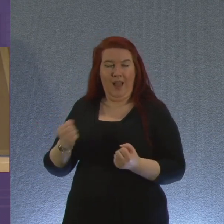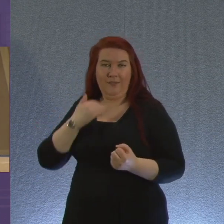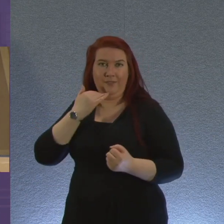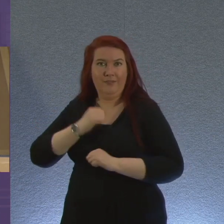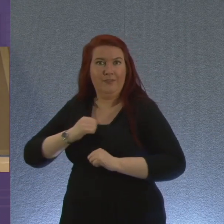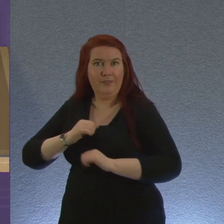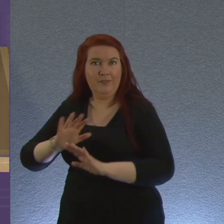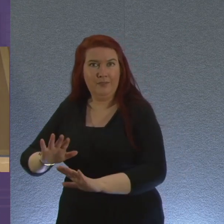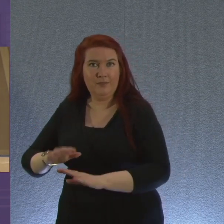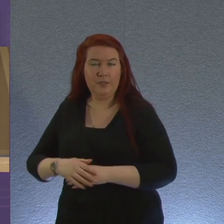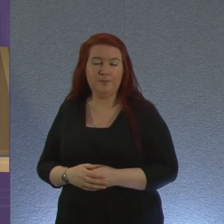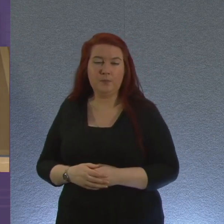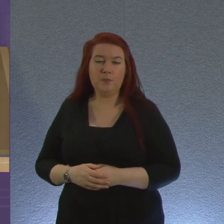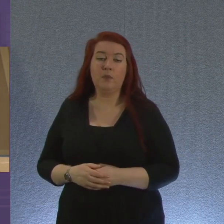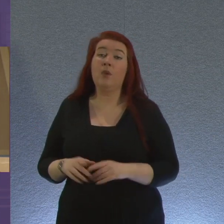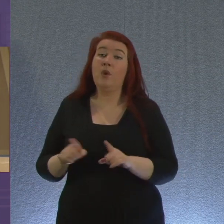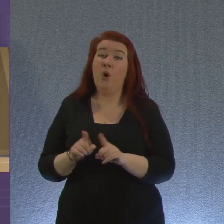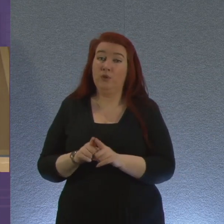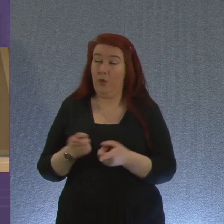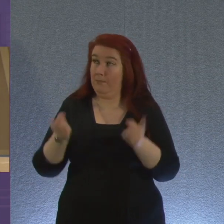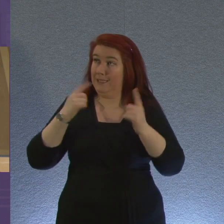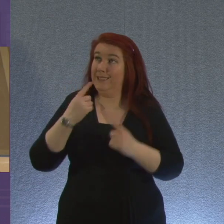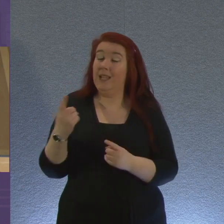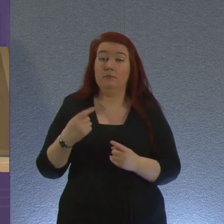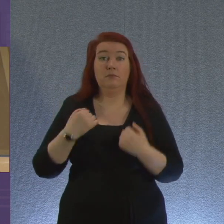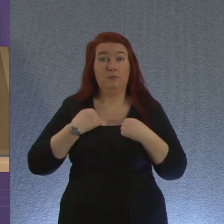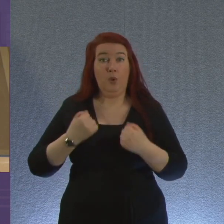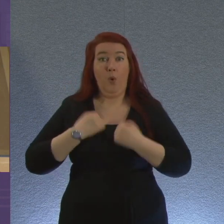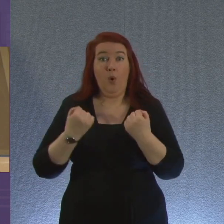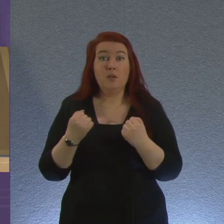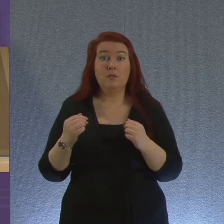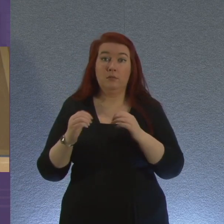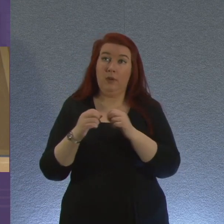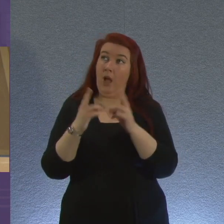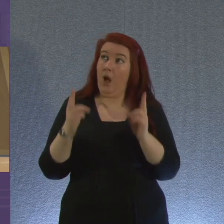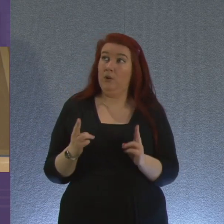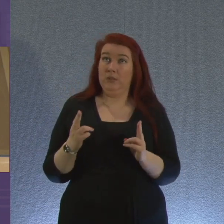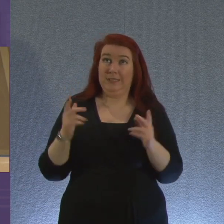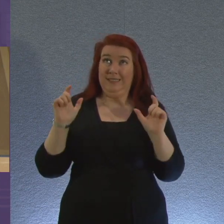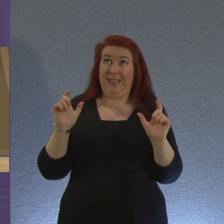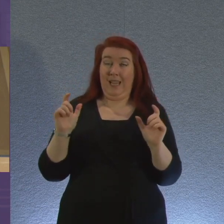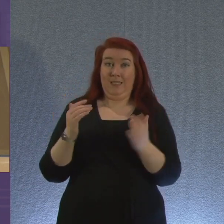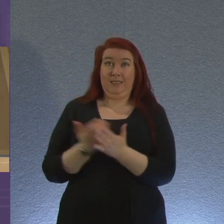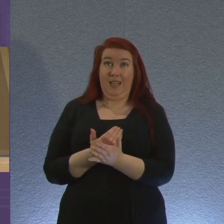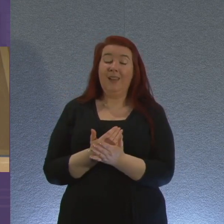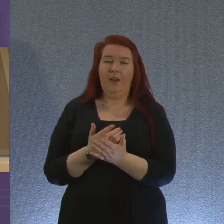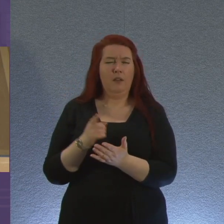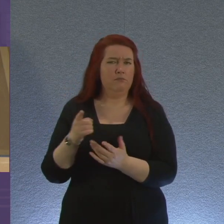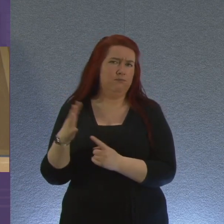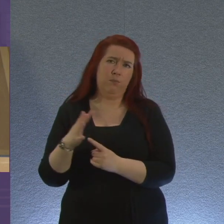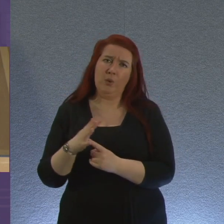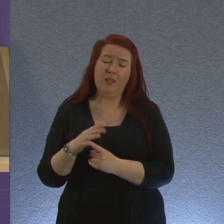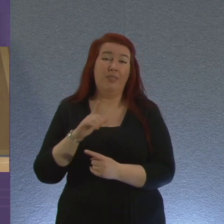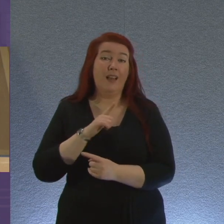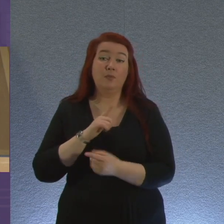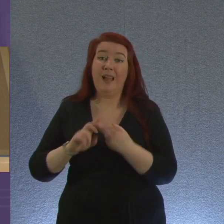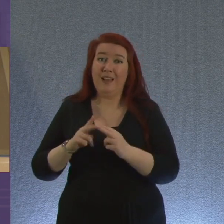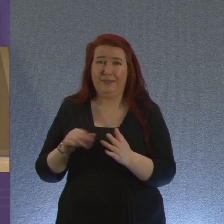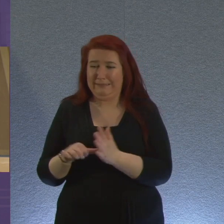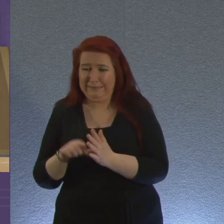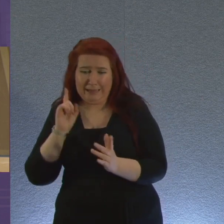know that, as the Minister said, having a roof over your head during this period is vital, which is why the legislation to protect people having difficulty paying the